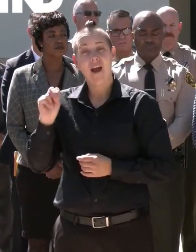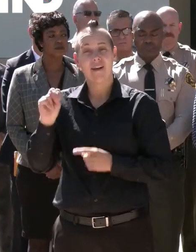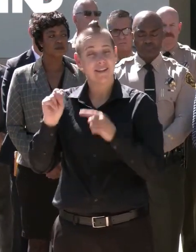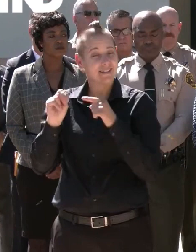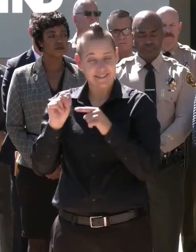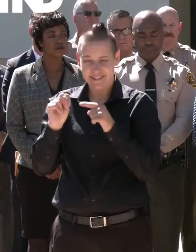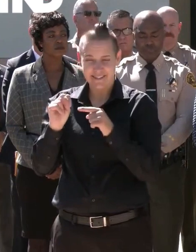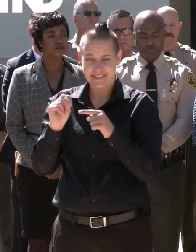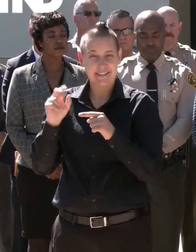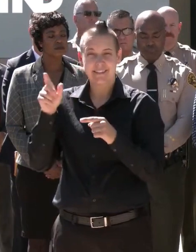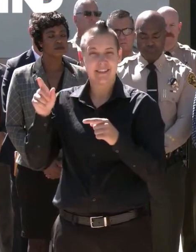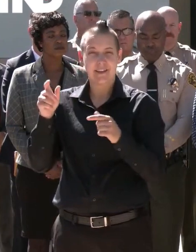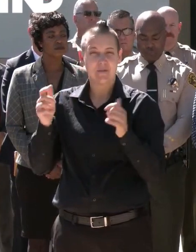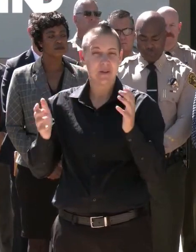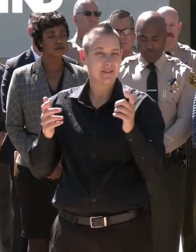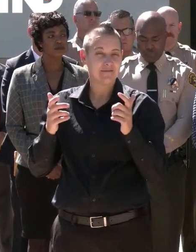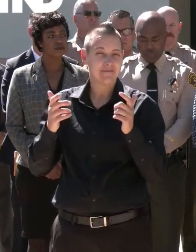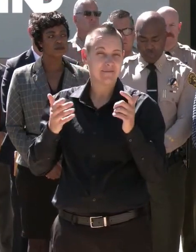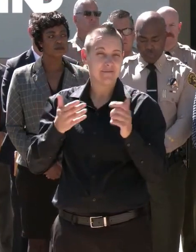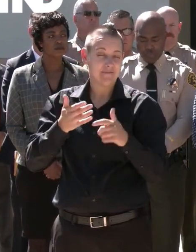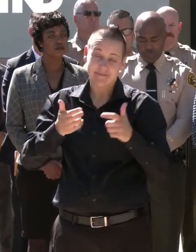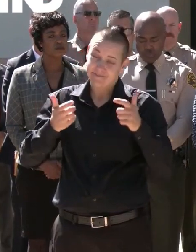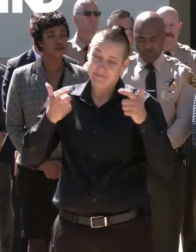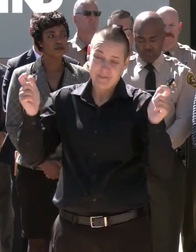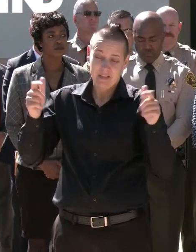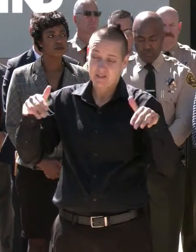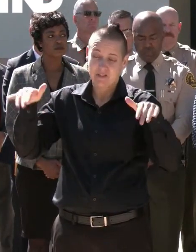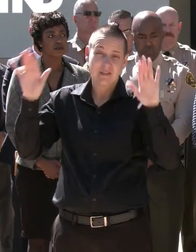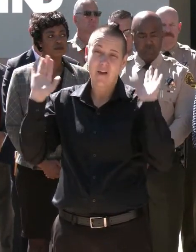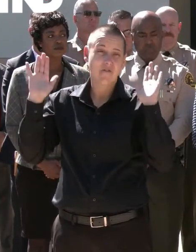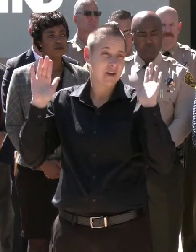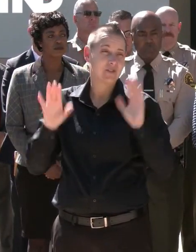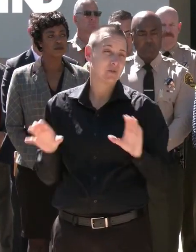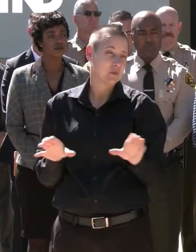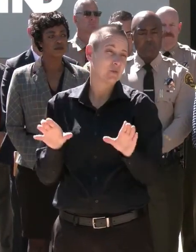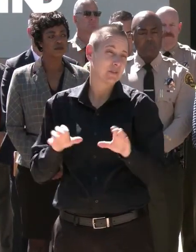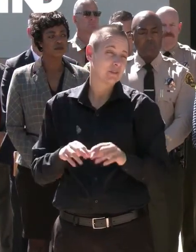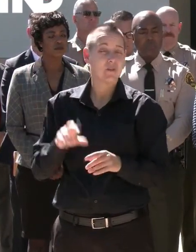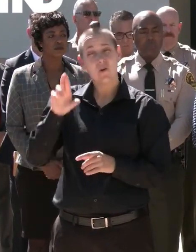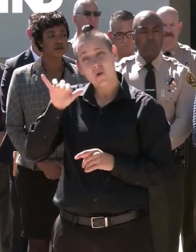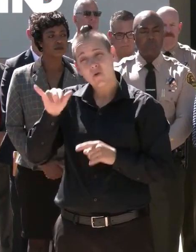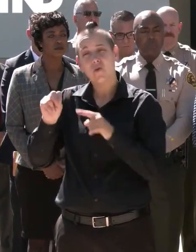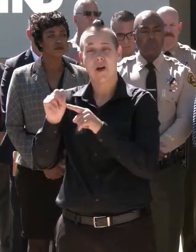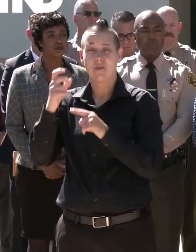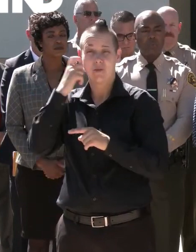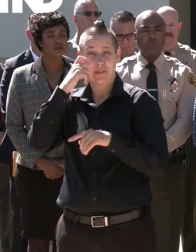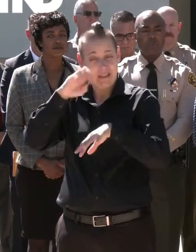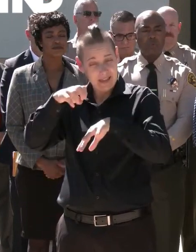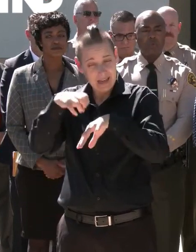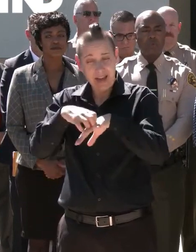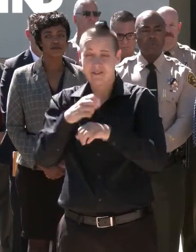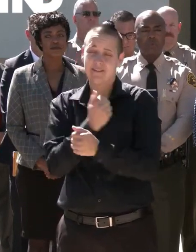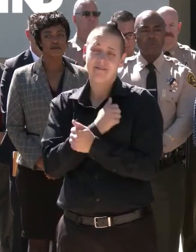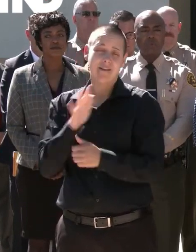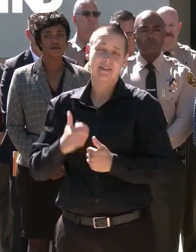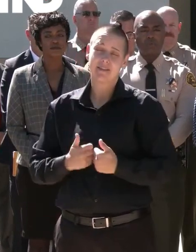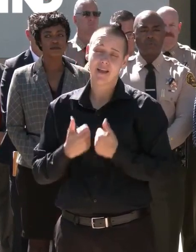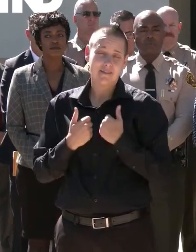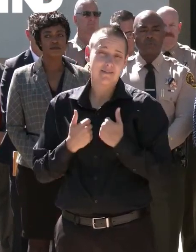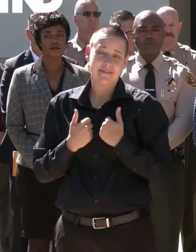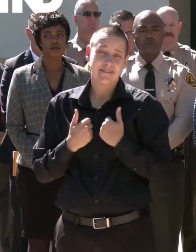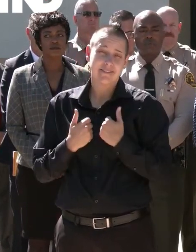made the ultimate sacrifice in doing so. Ryan was recently engaged to the love of his